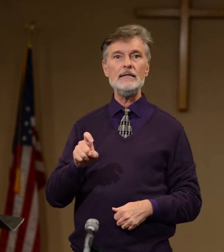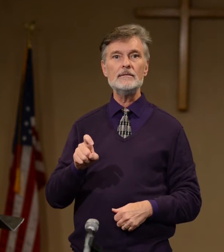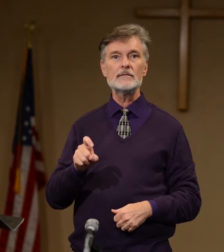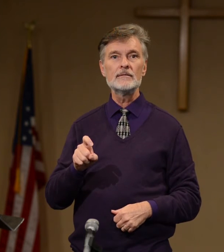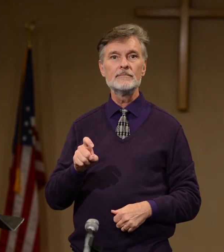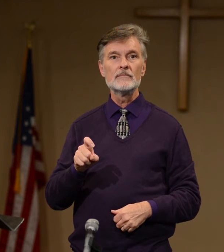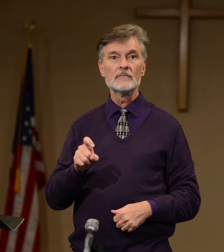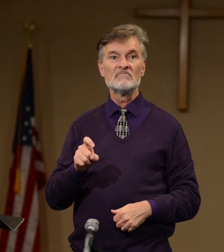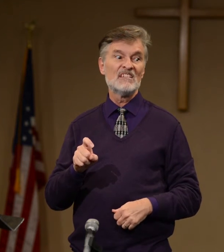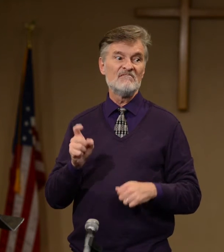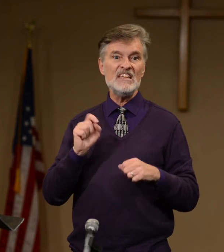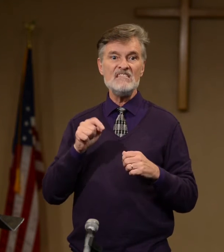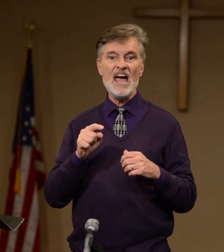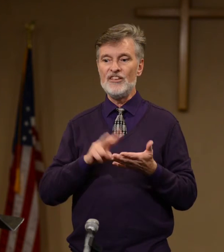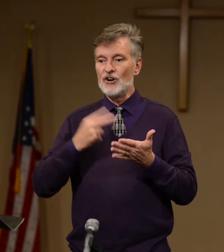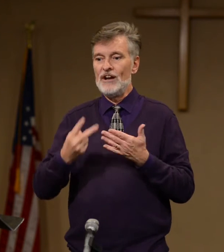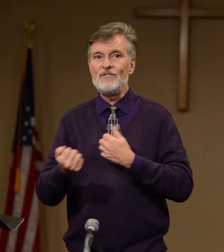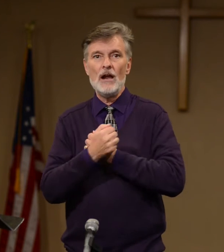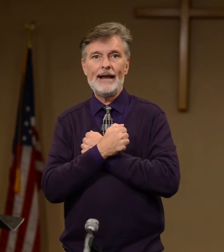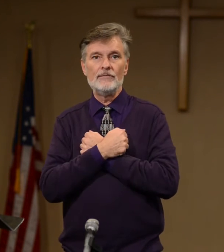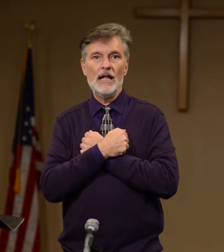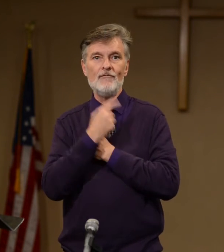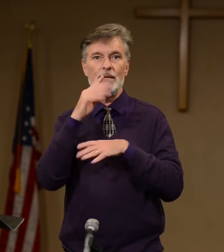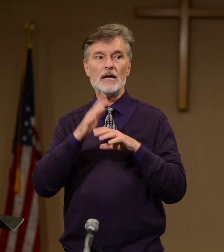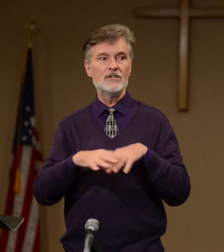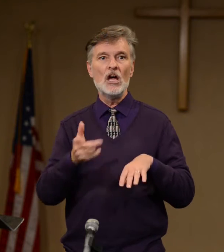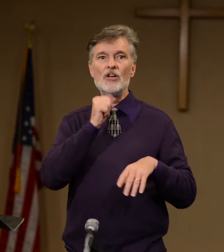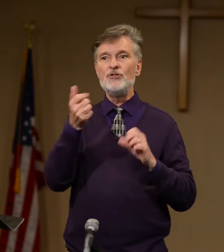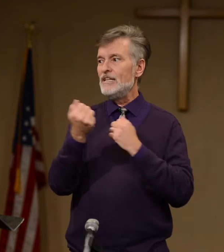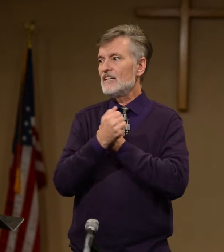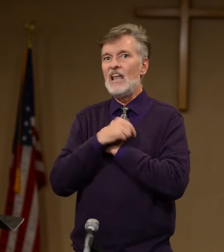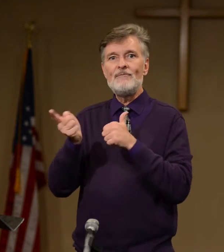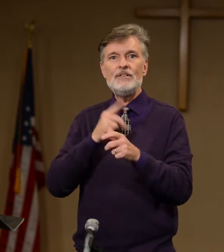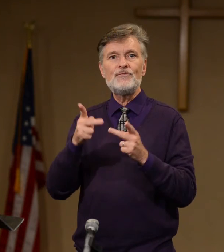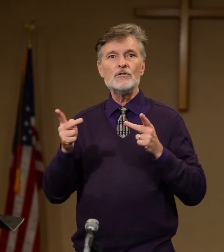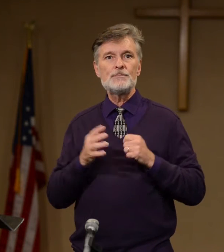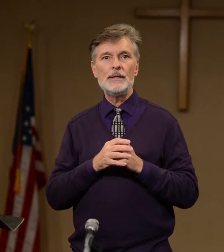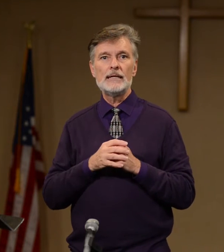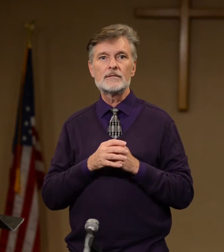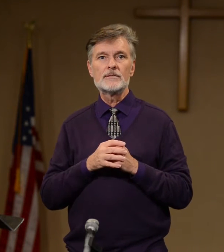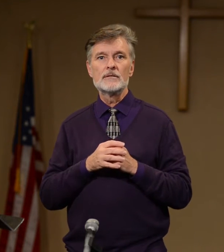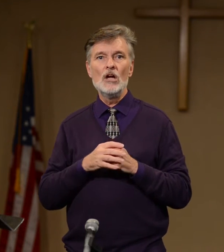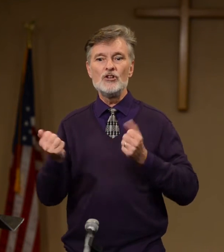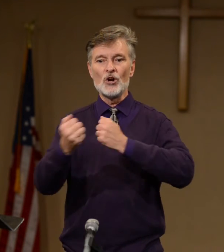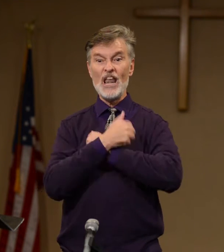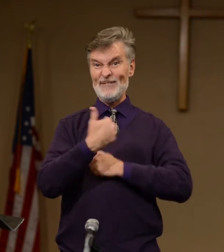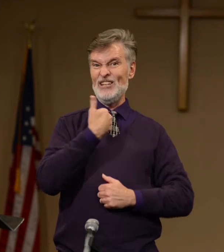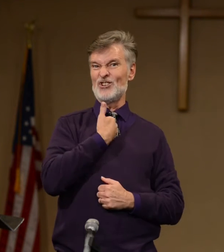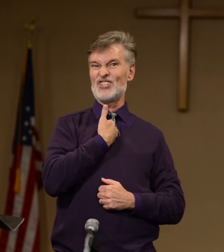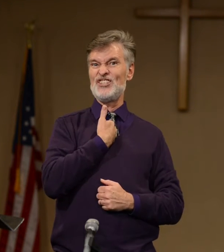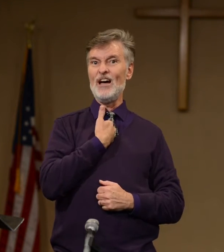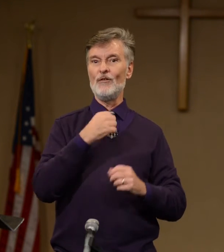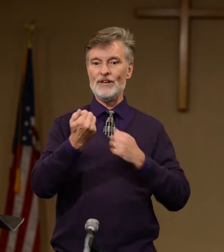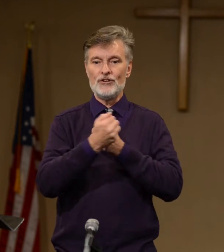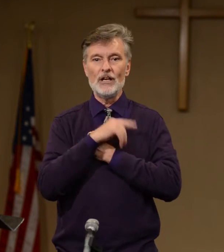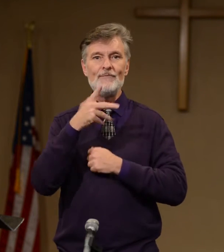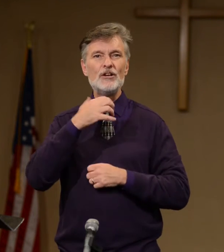needs, then yeah, you're going to fall out of love because you didn't love in the first place. You're loving yourself and you're loving your